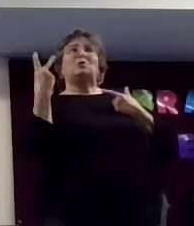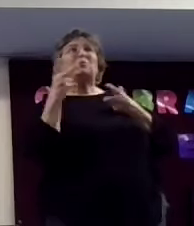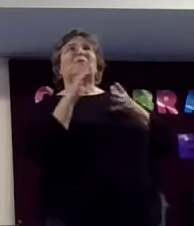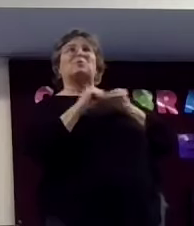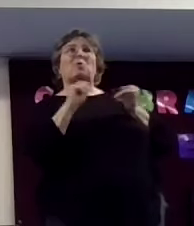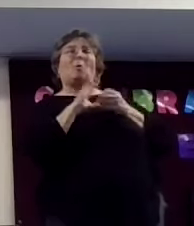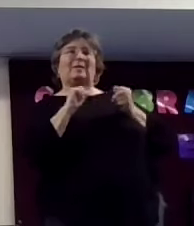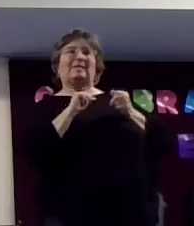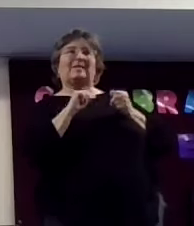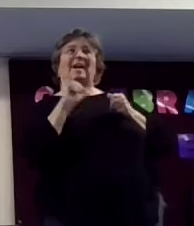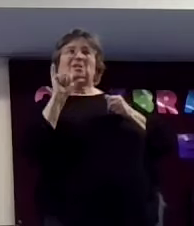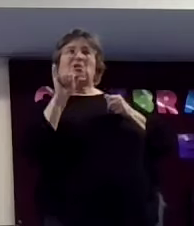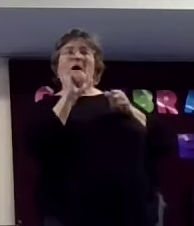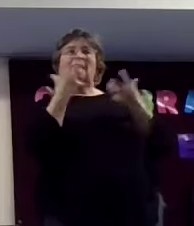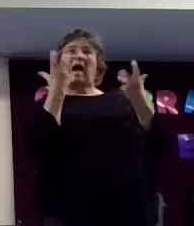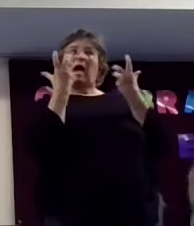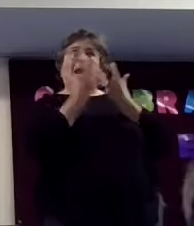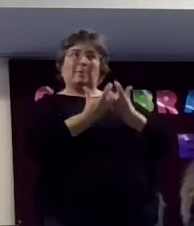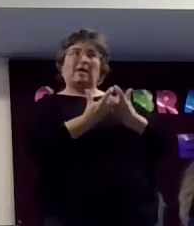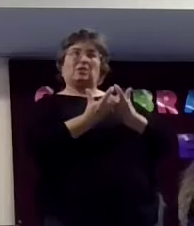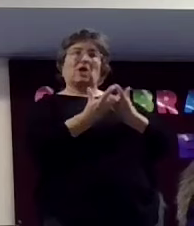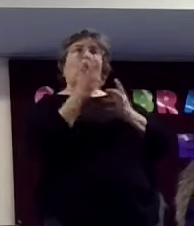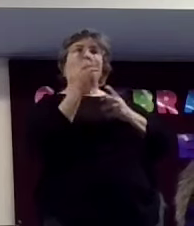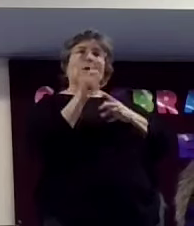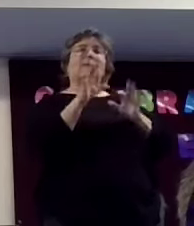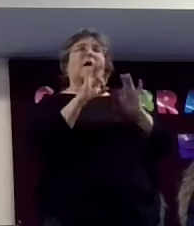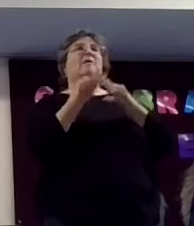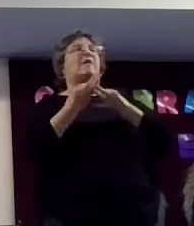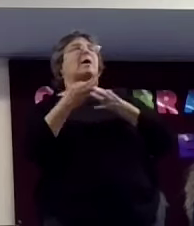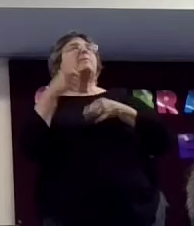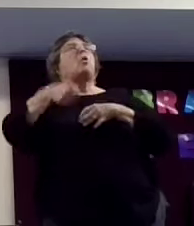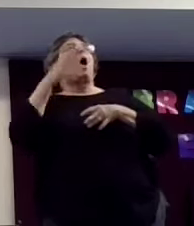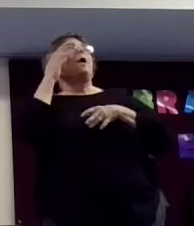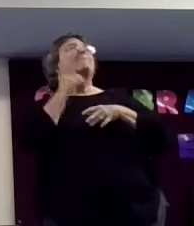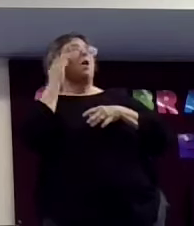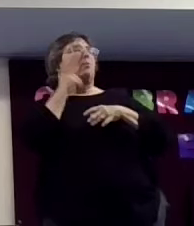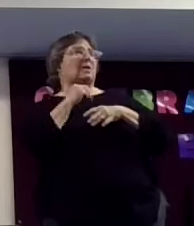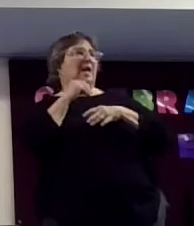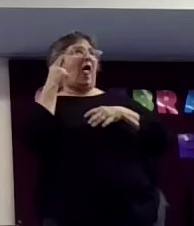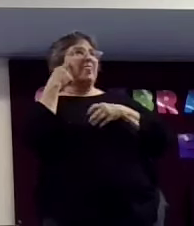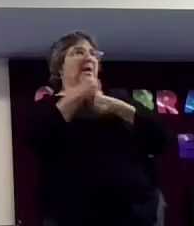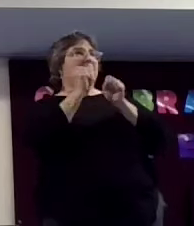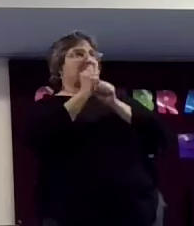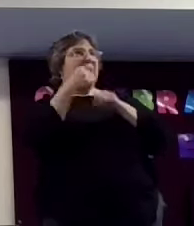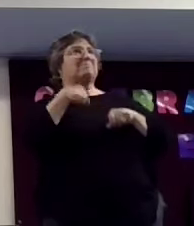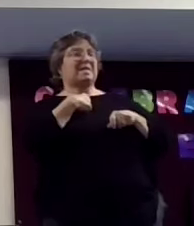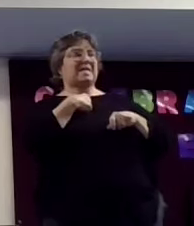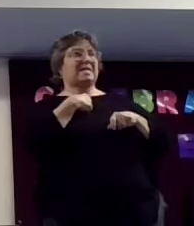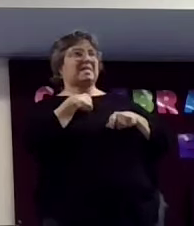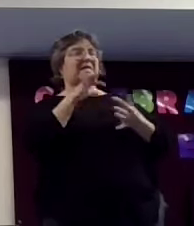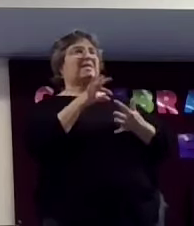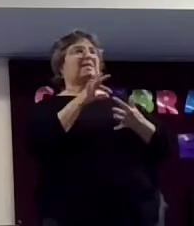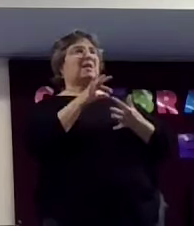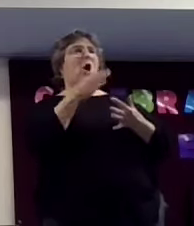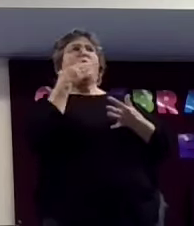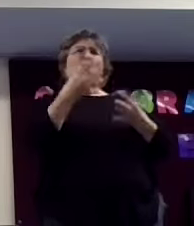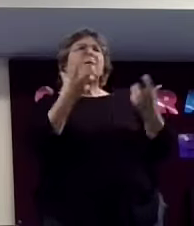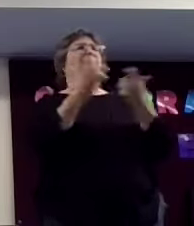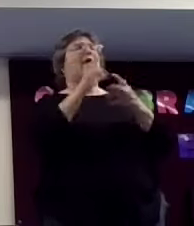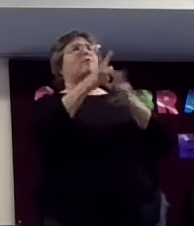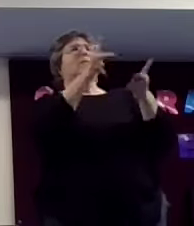of things happen when you have that combination of the criminal and family court experience. And that's what I think makes me very good for